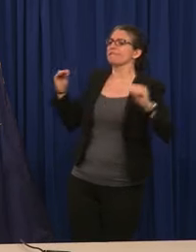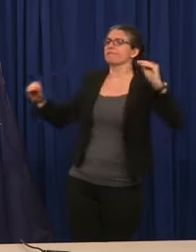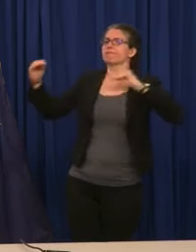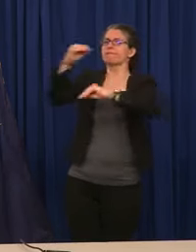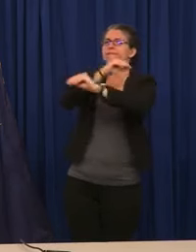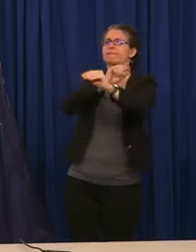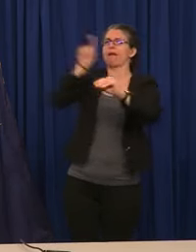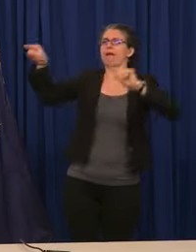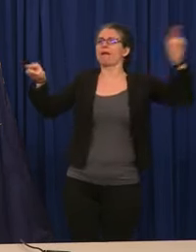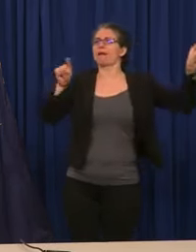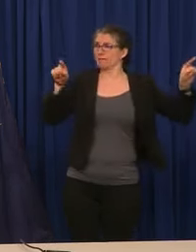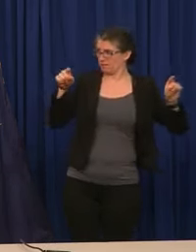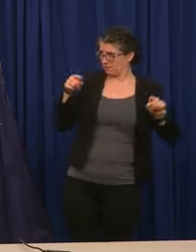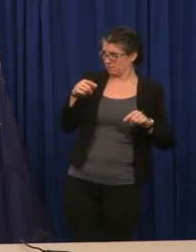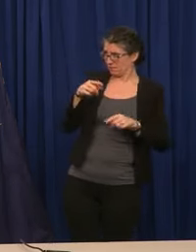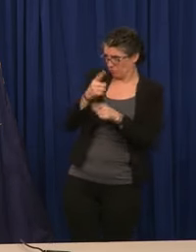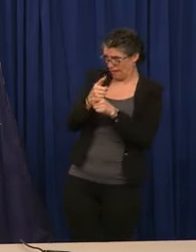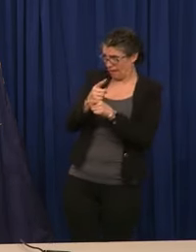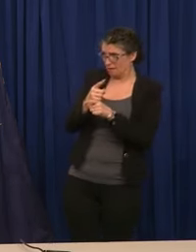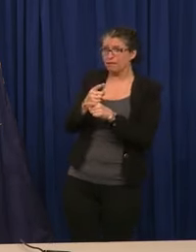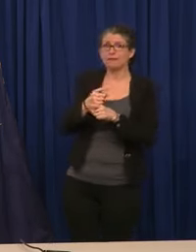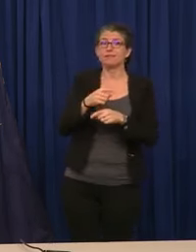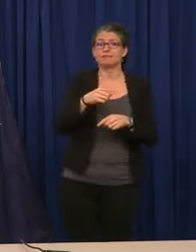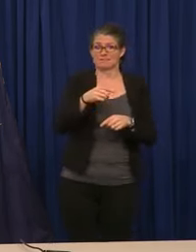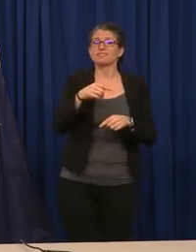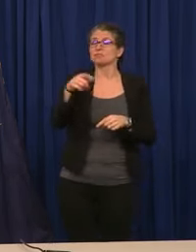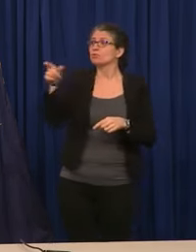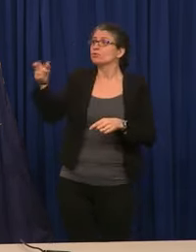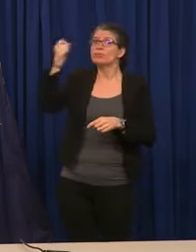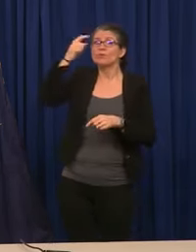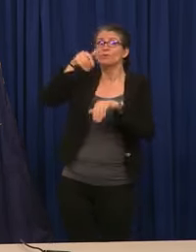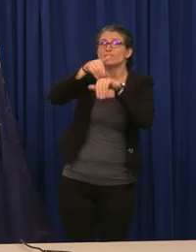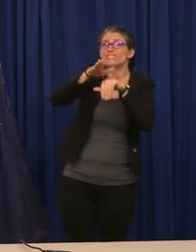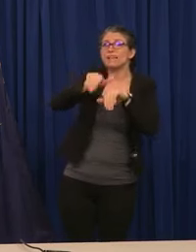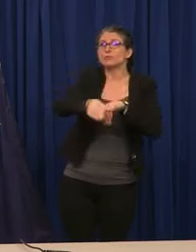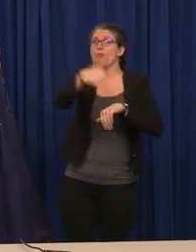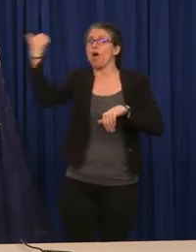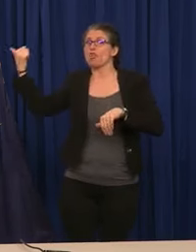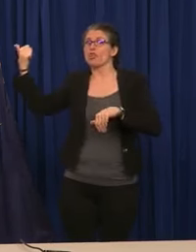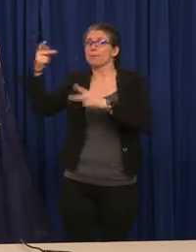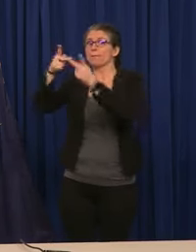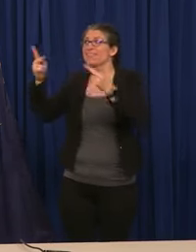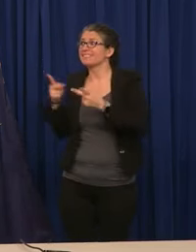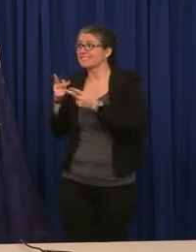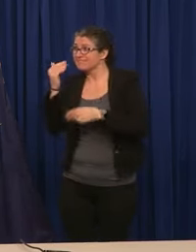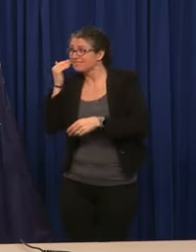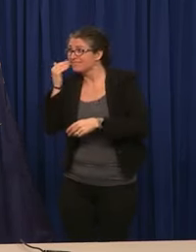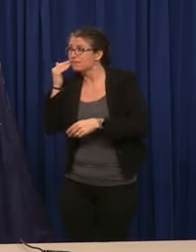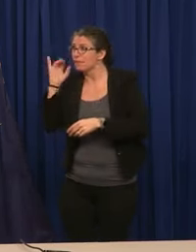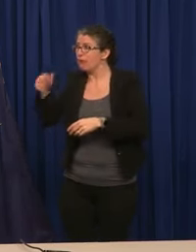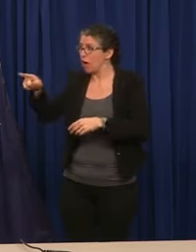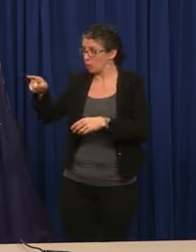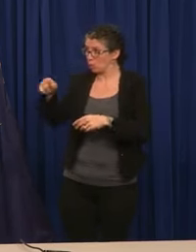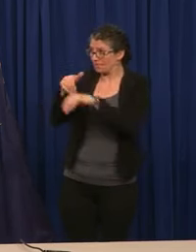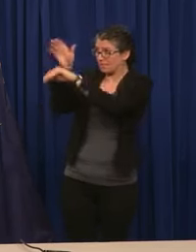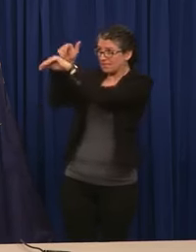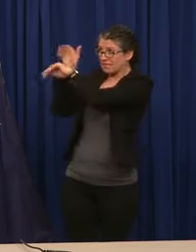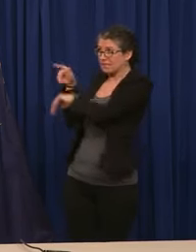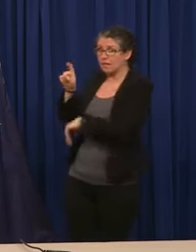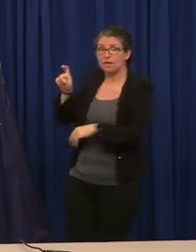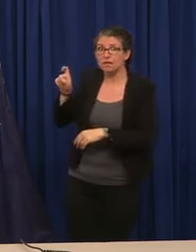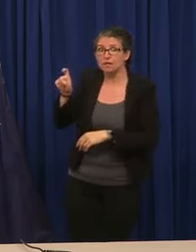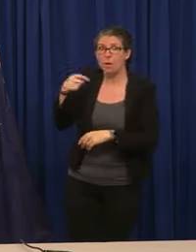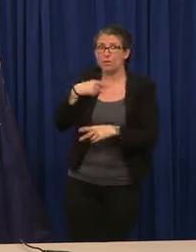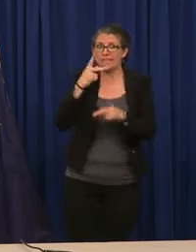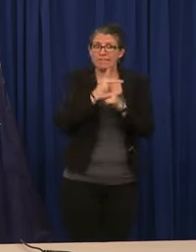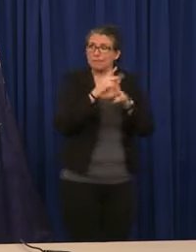And if so, is there anything that the CDC can do to ensure staffing levels remain adequate? Good. So Kate's question is